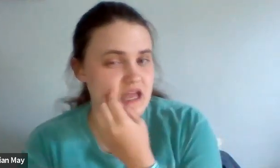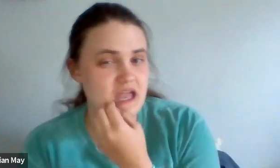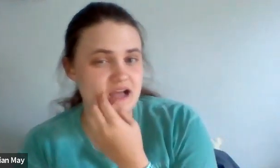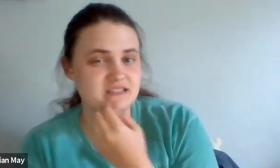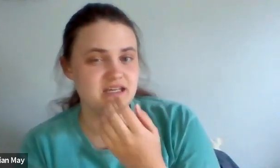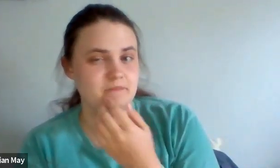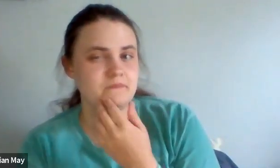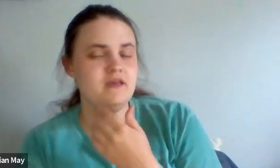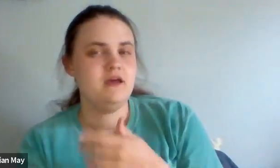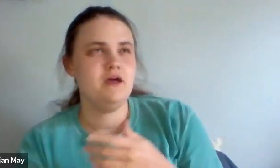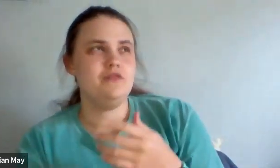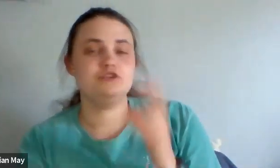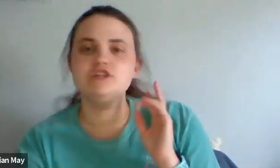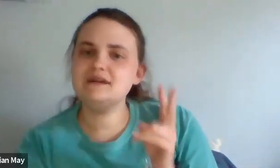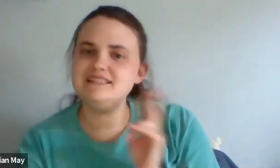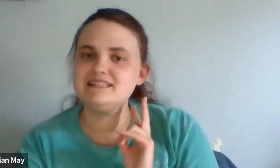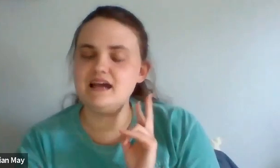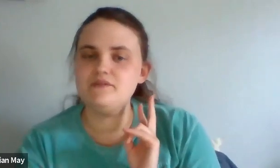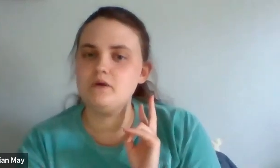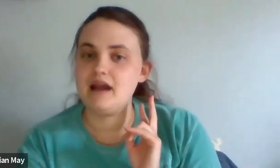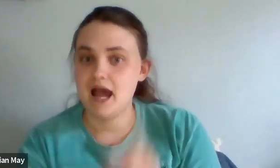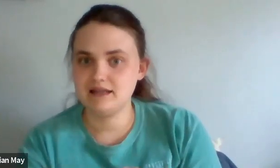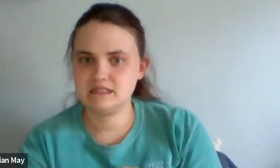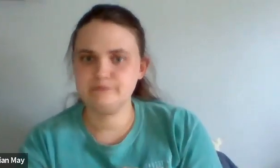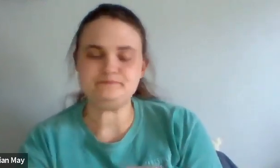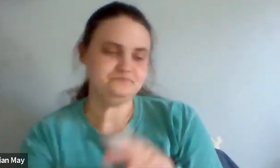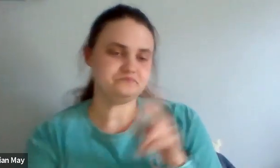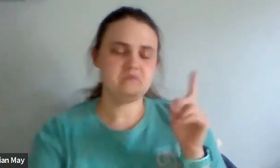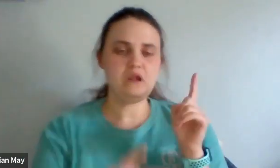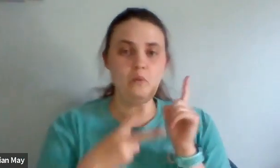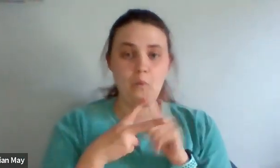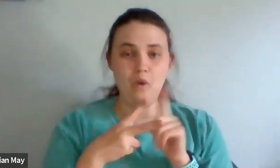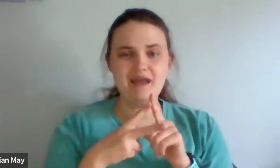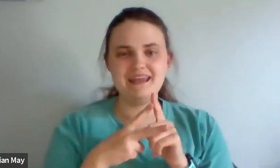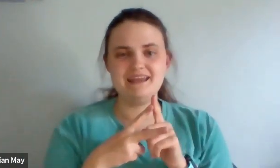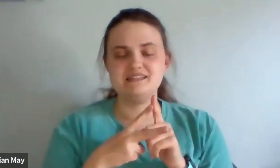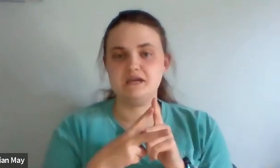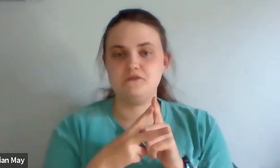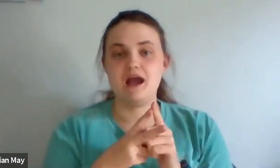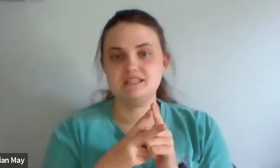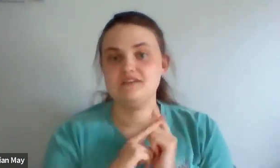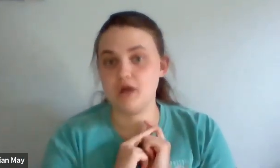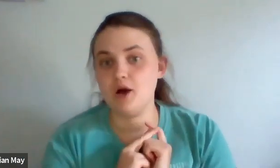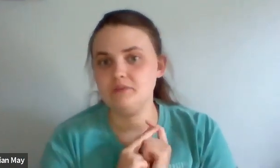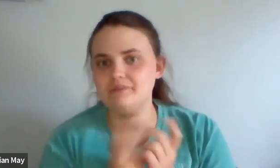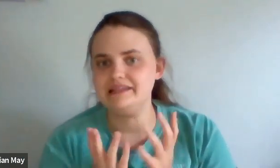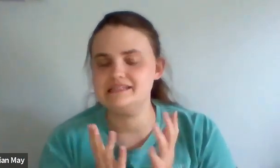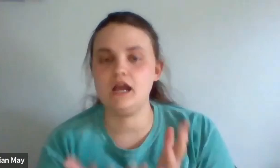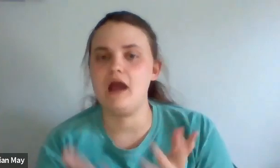saying asking, there are 2 ways to sign the word ask. One is like if you're asking for help, like please, like, are